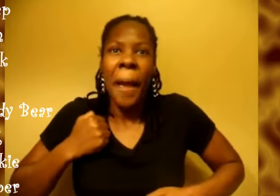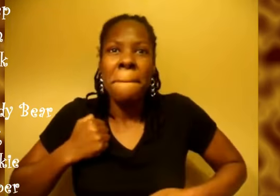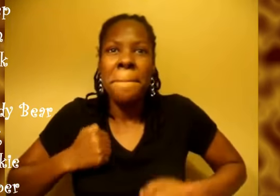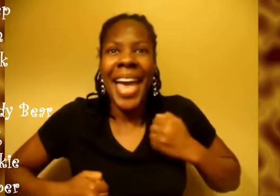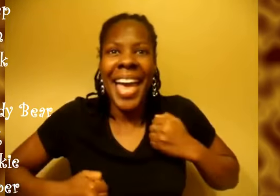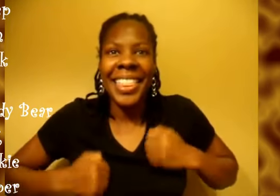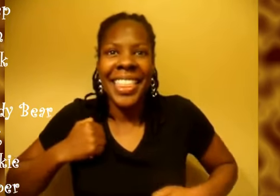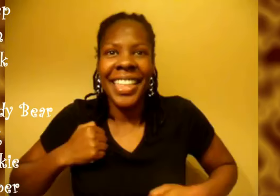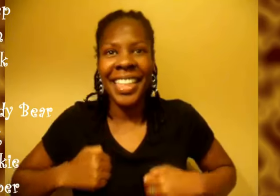fast,